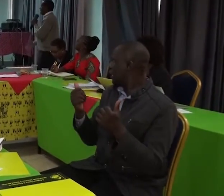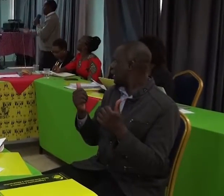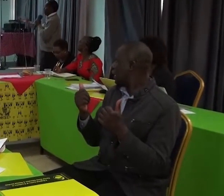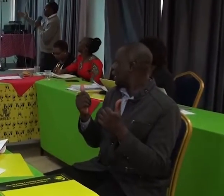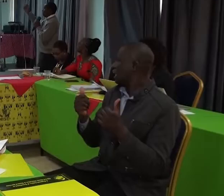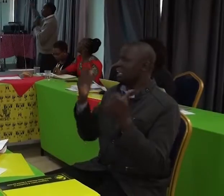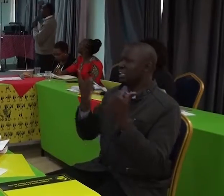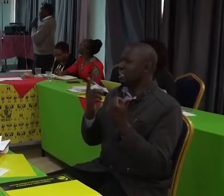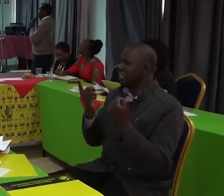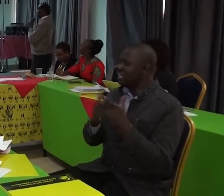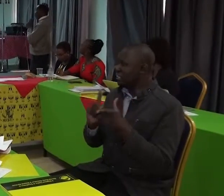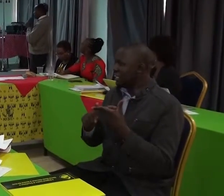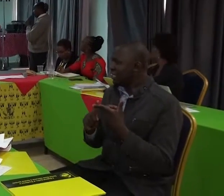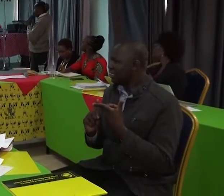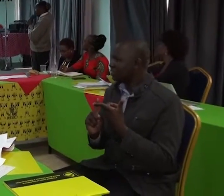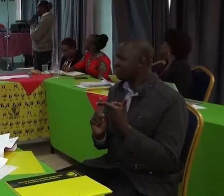Let's move on.